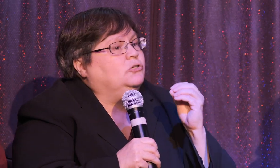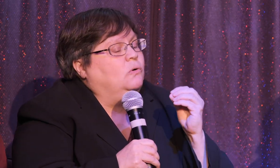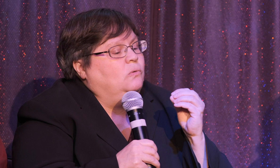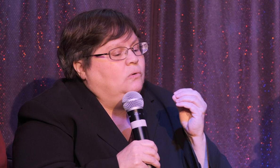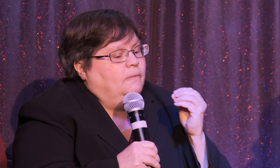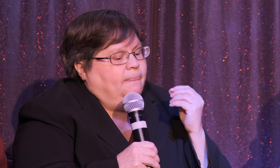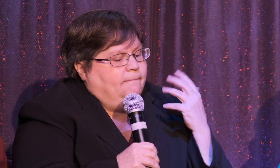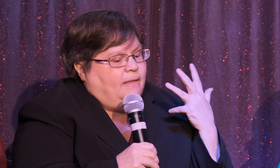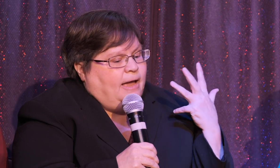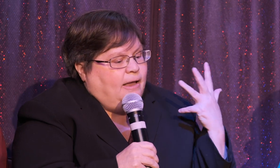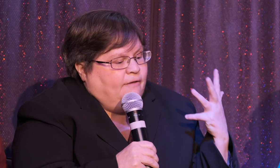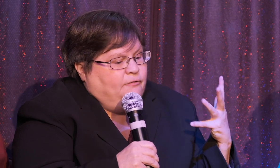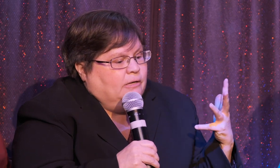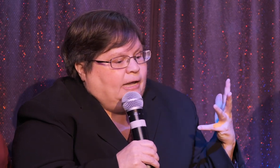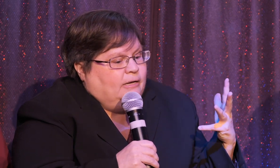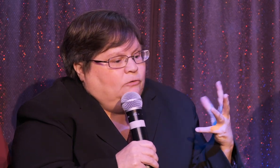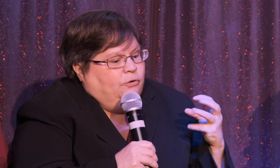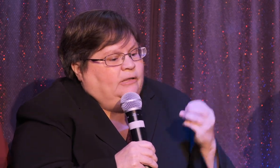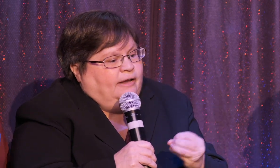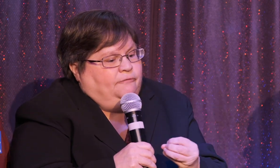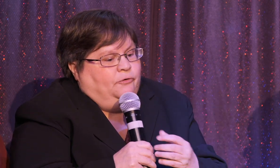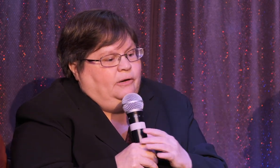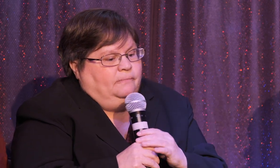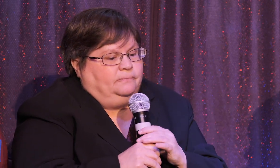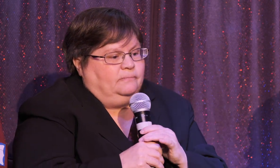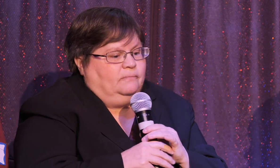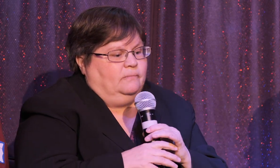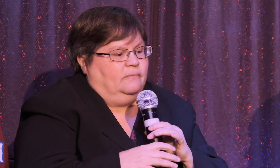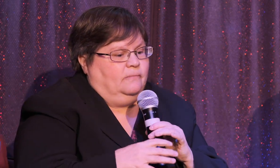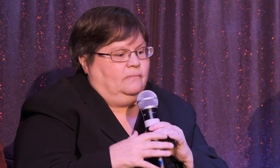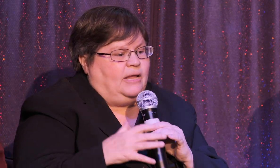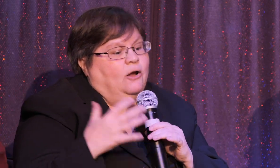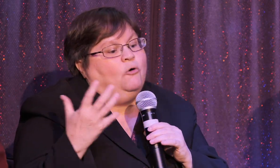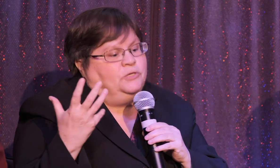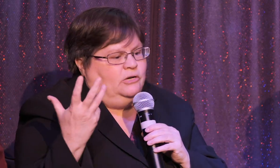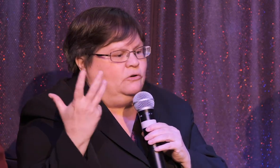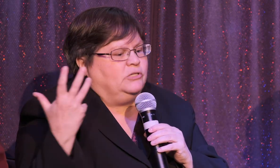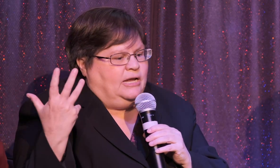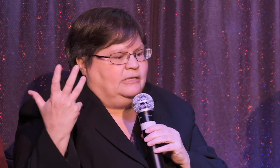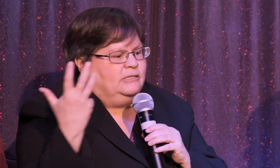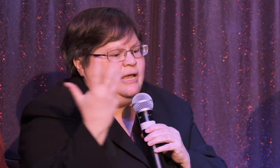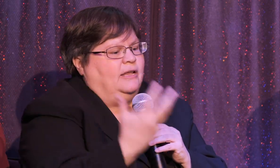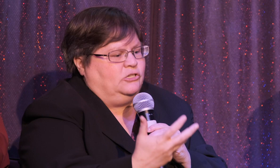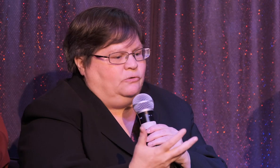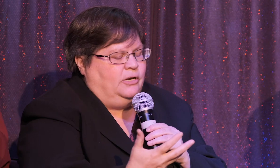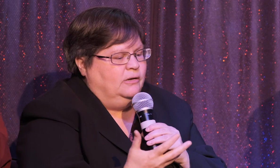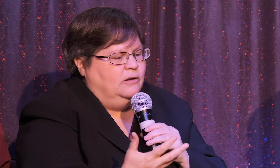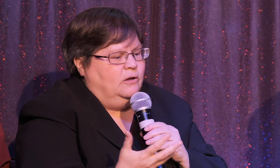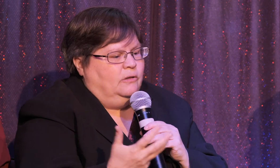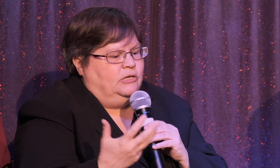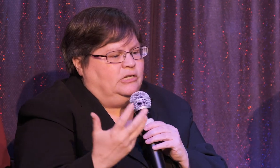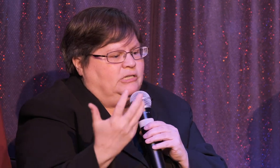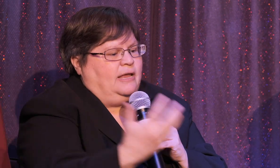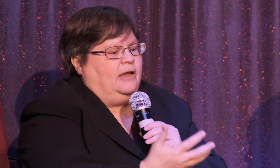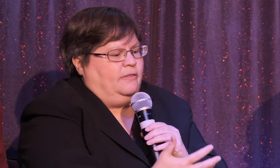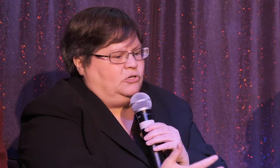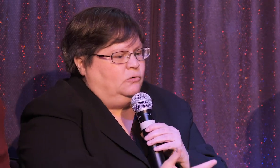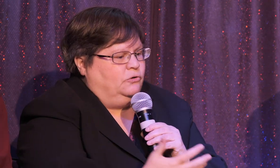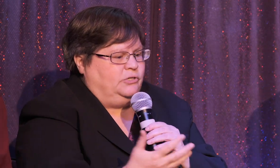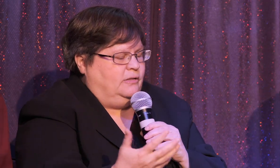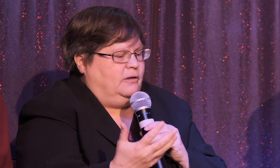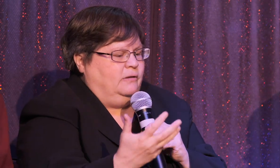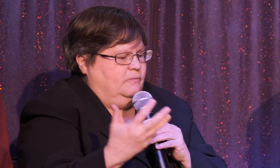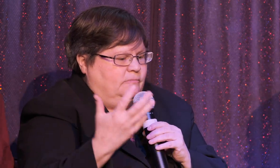right? So I feel like Lori Lightfoot, I hope she understands that history, that she's standing